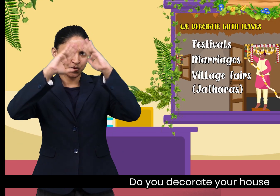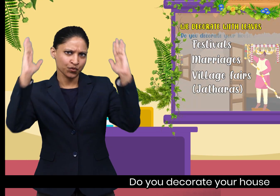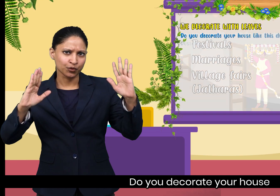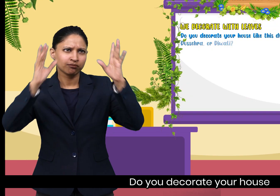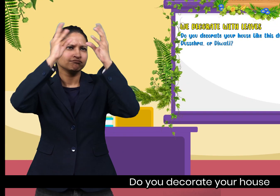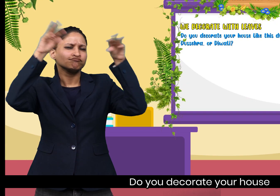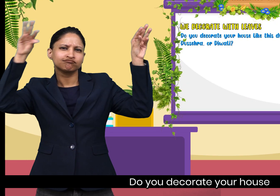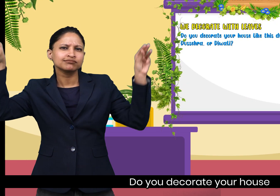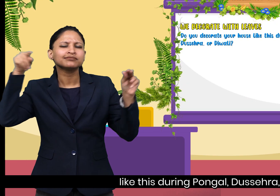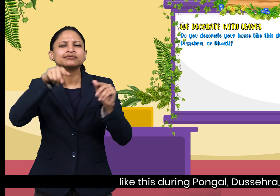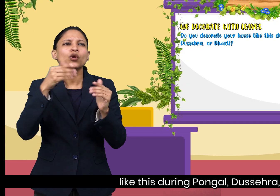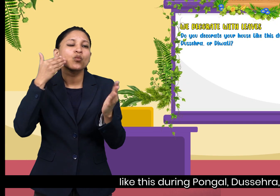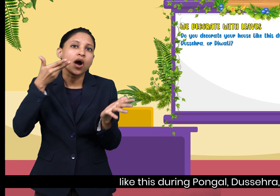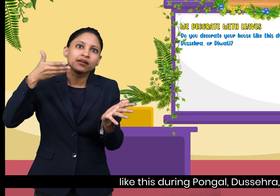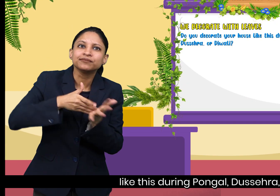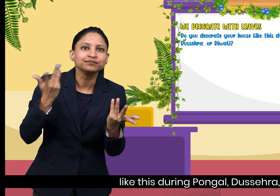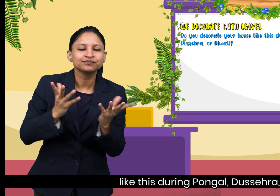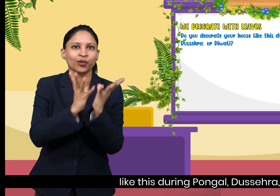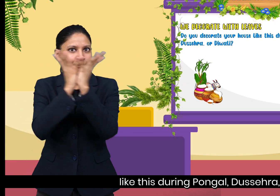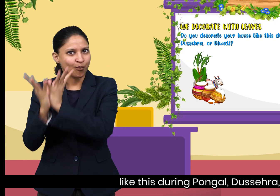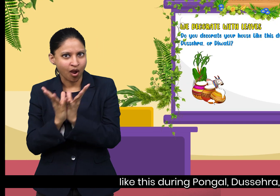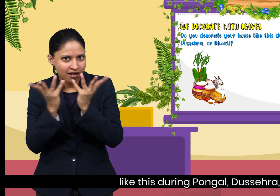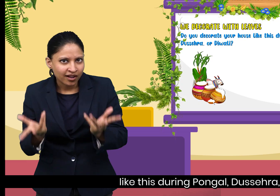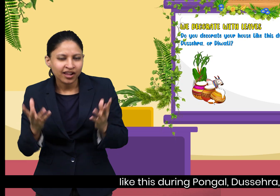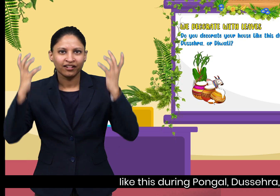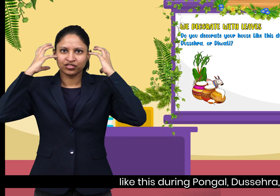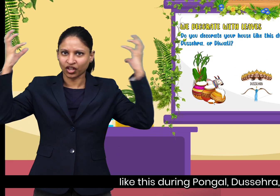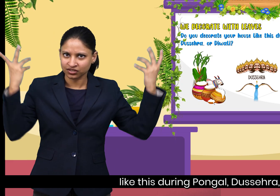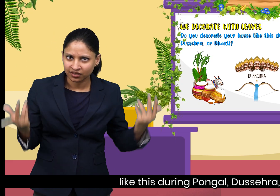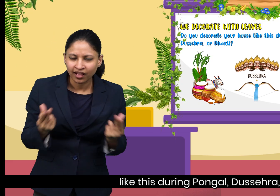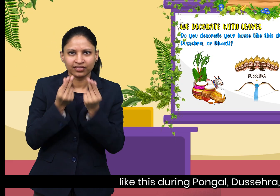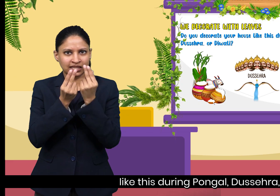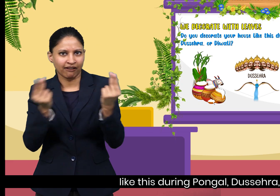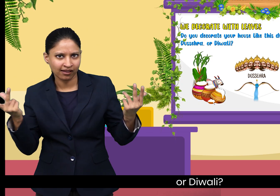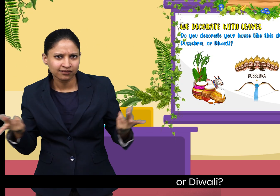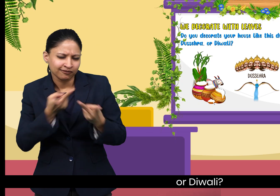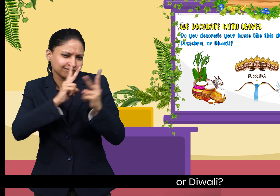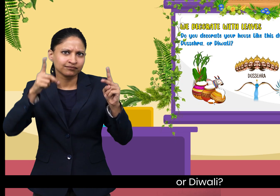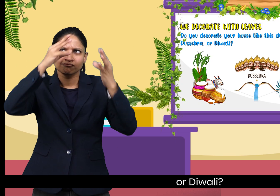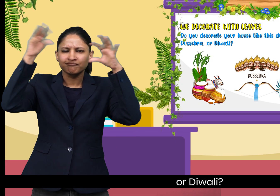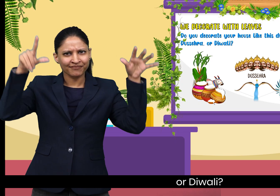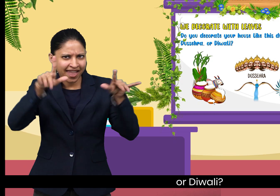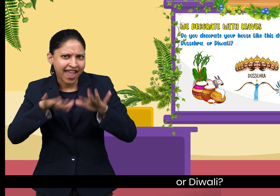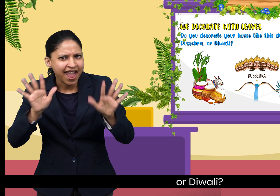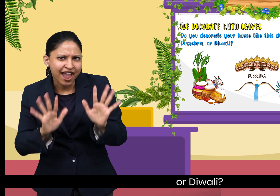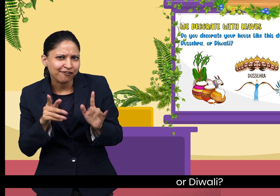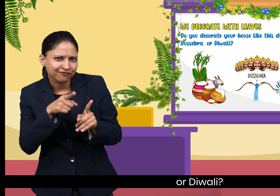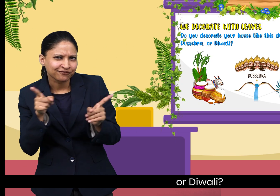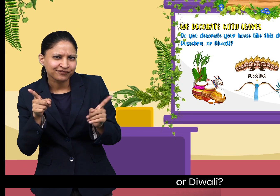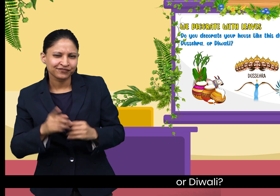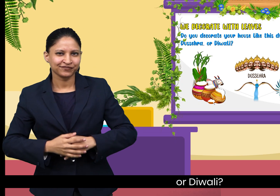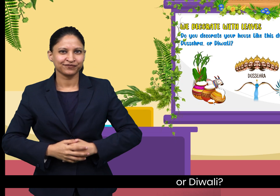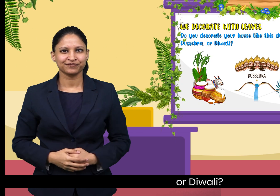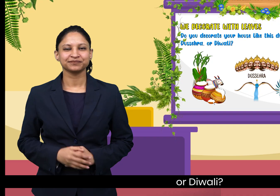Do you decorate your house like this during Pongal, Dashera, or Diwali?